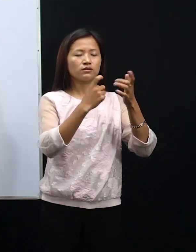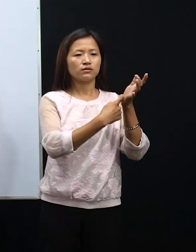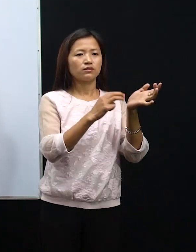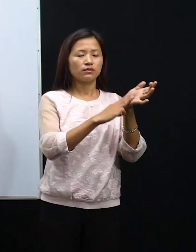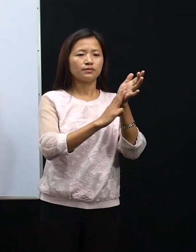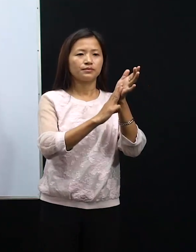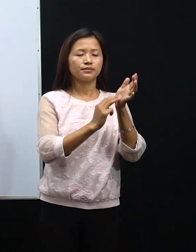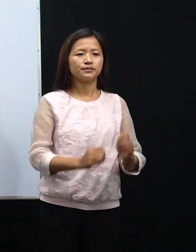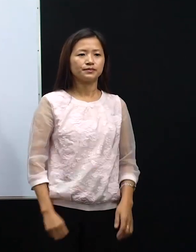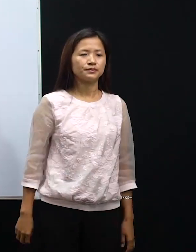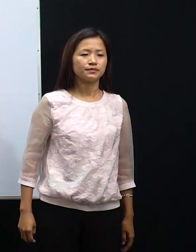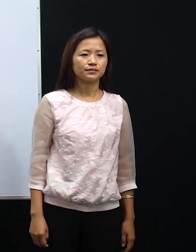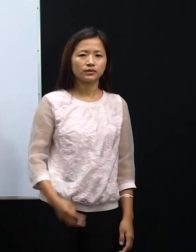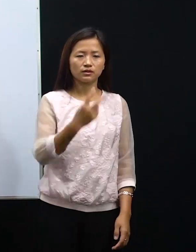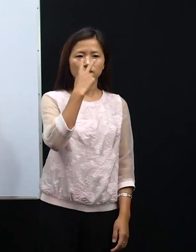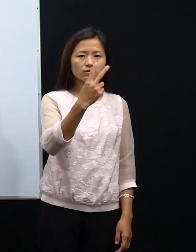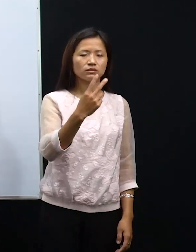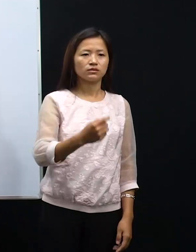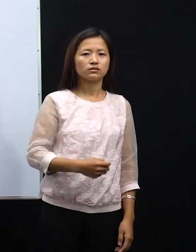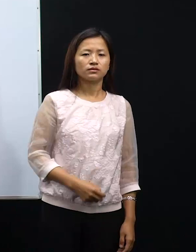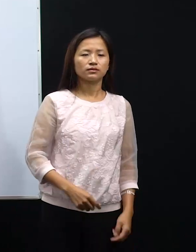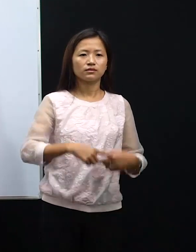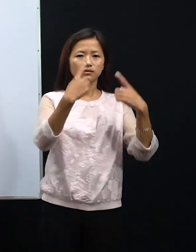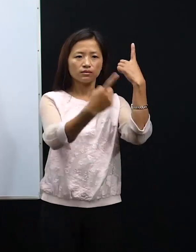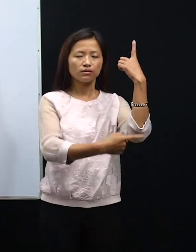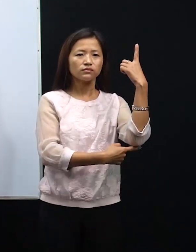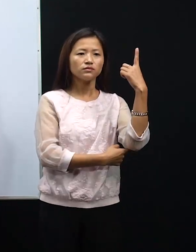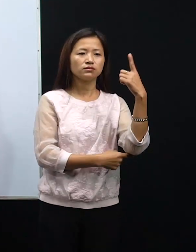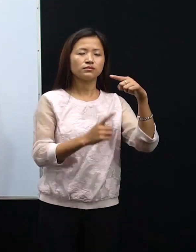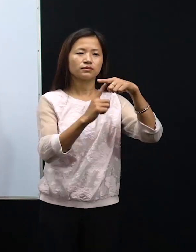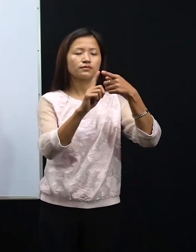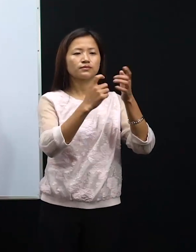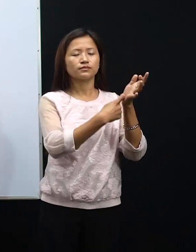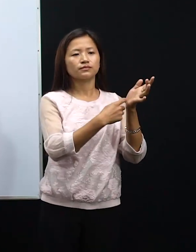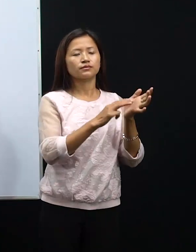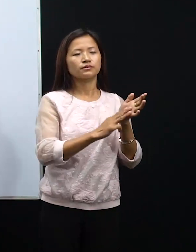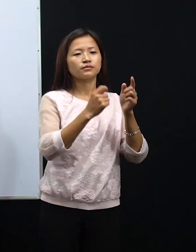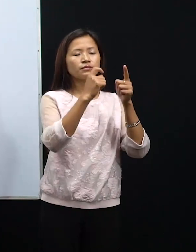about the three of them. Let's look at the last one, polynomial.